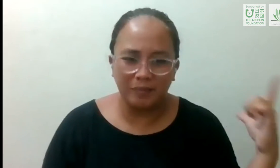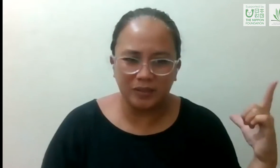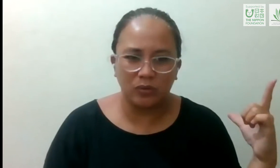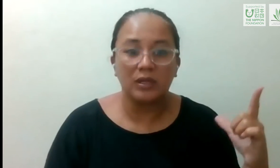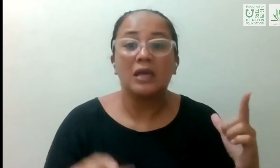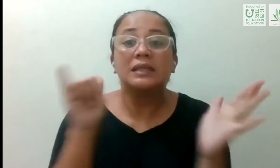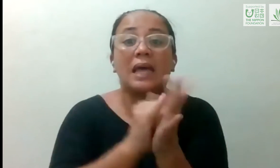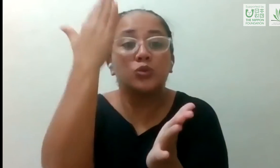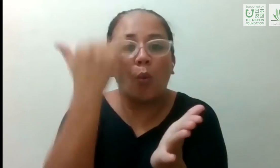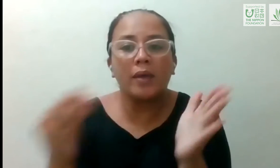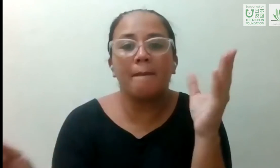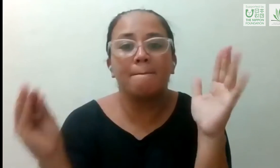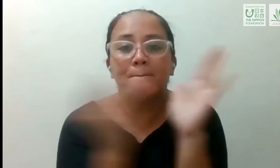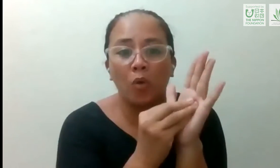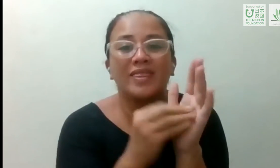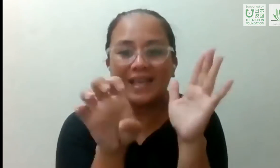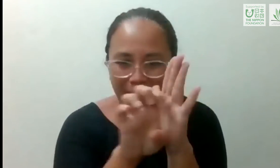example in.